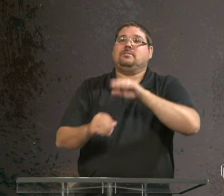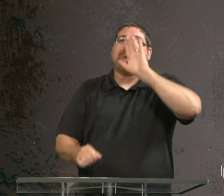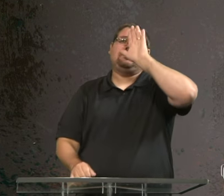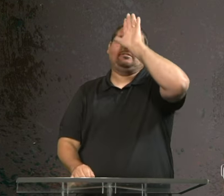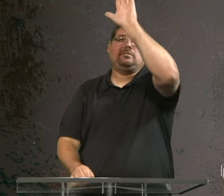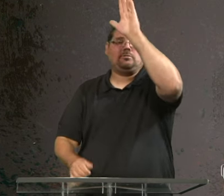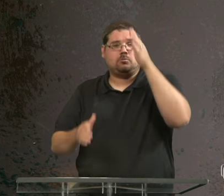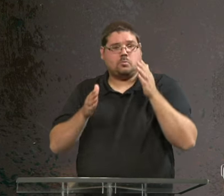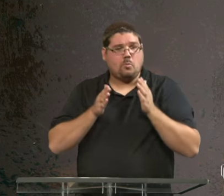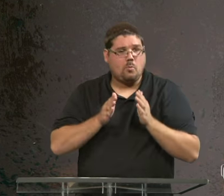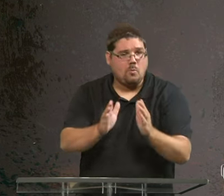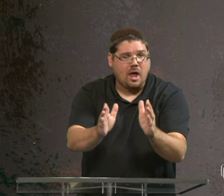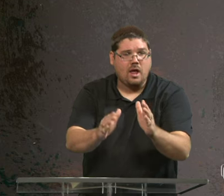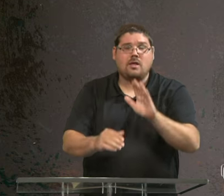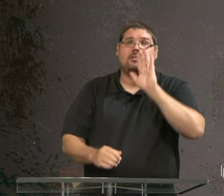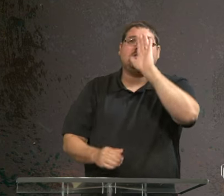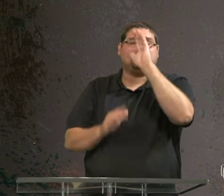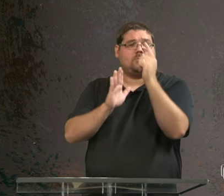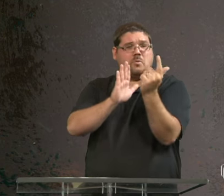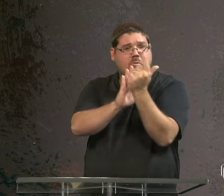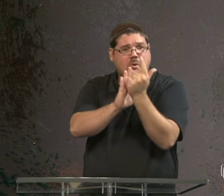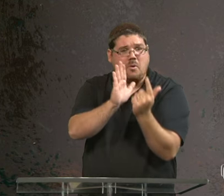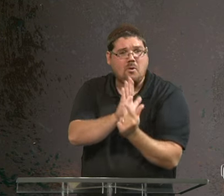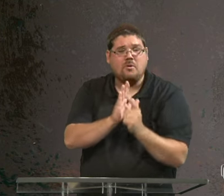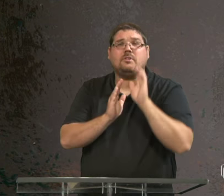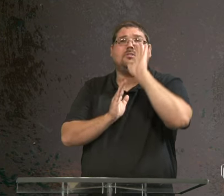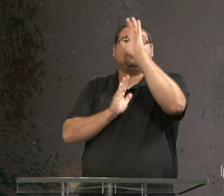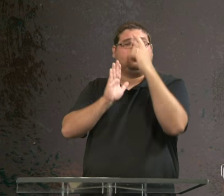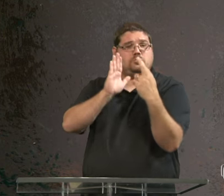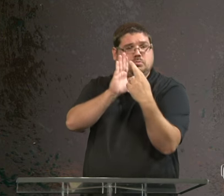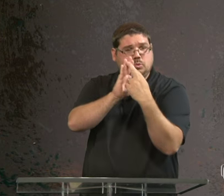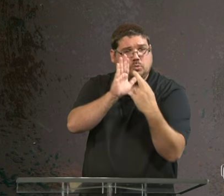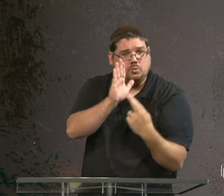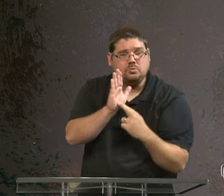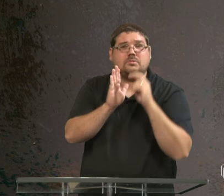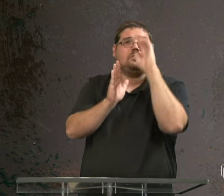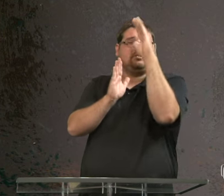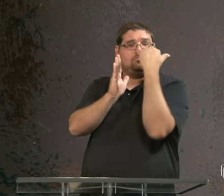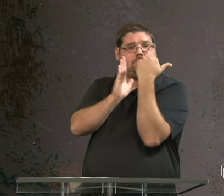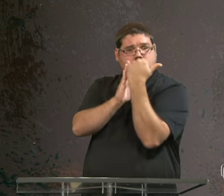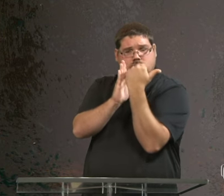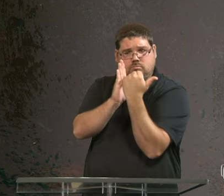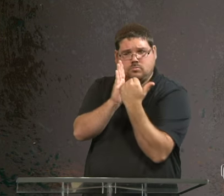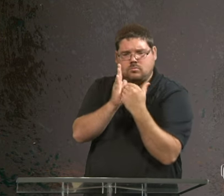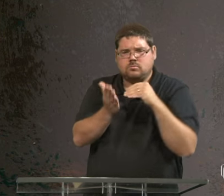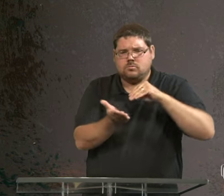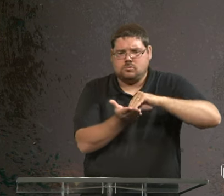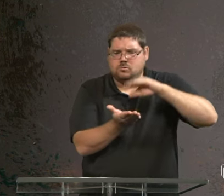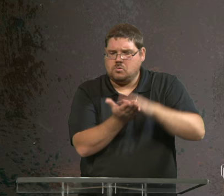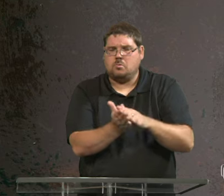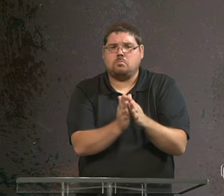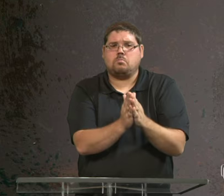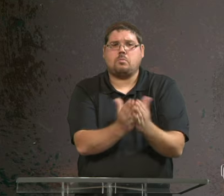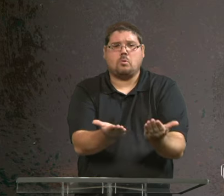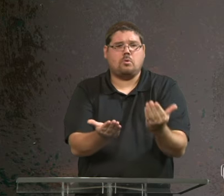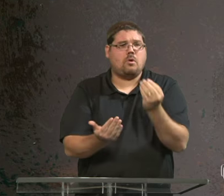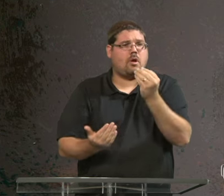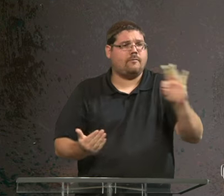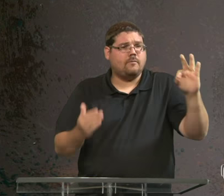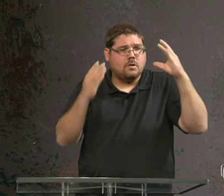charge, your responsibility to walk in the laws of God, to follow his rules, his testimonies,